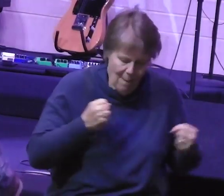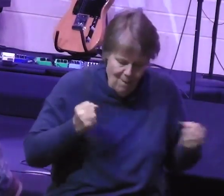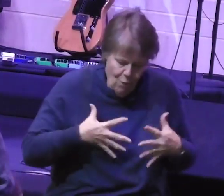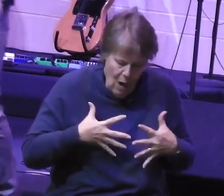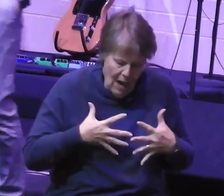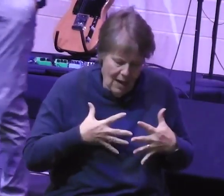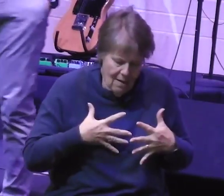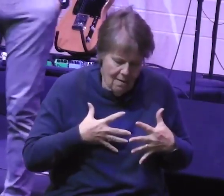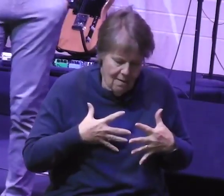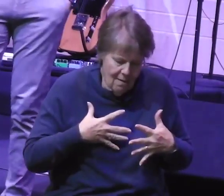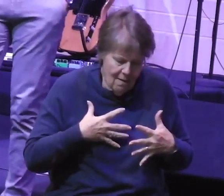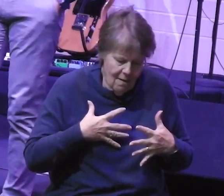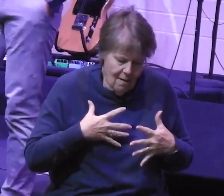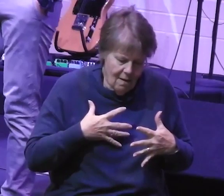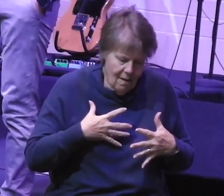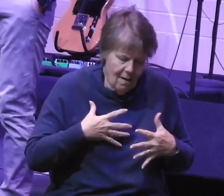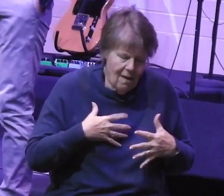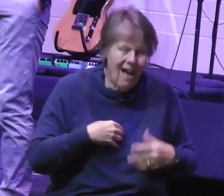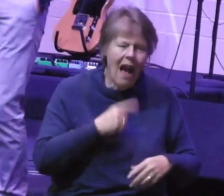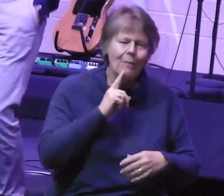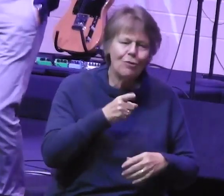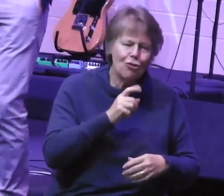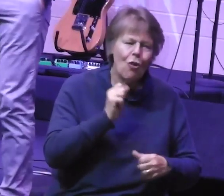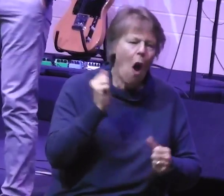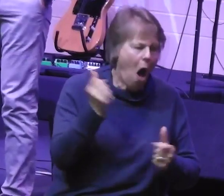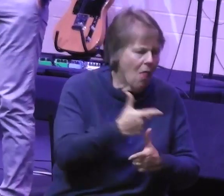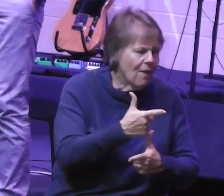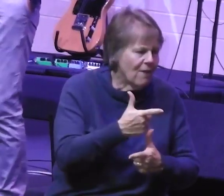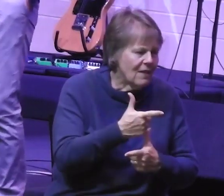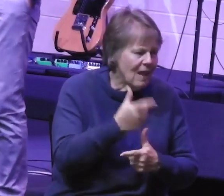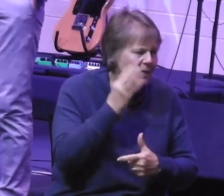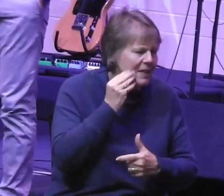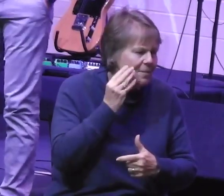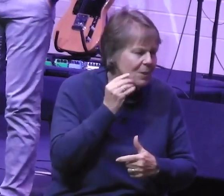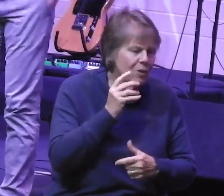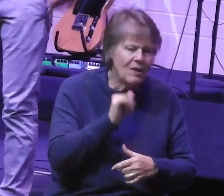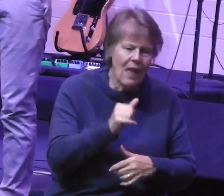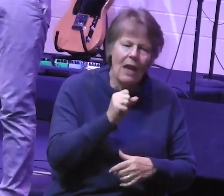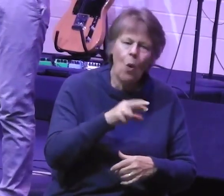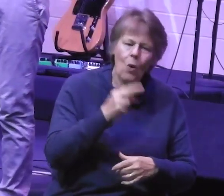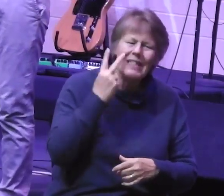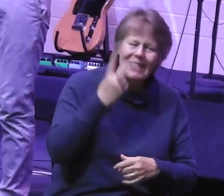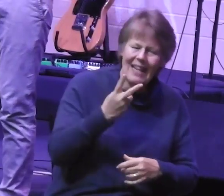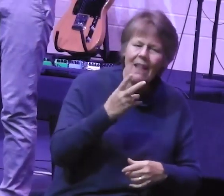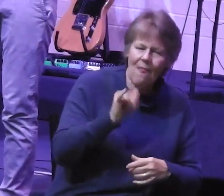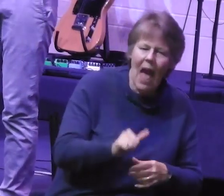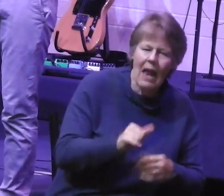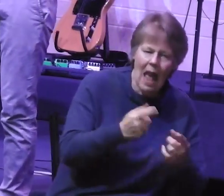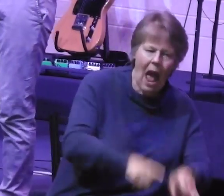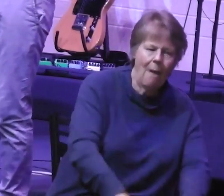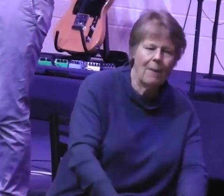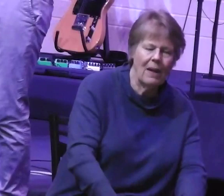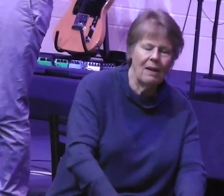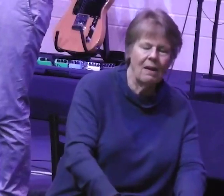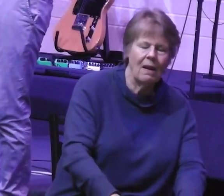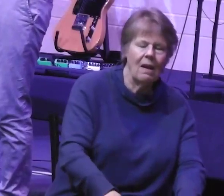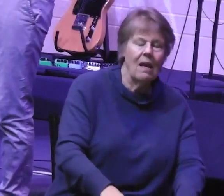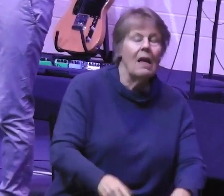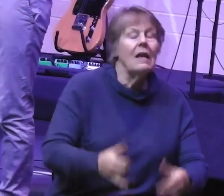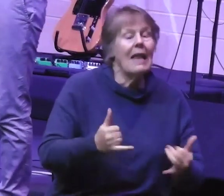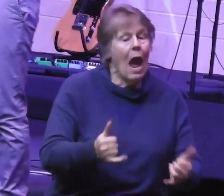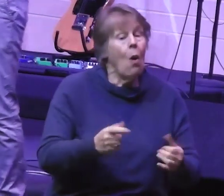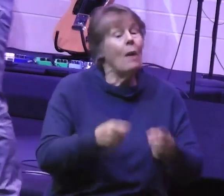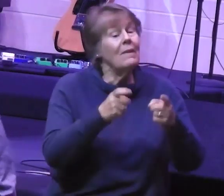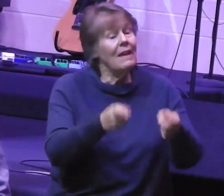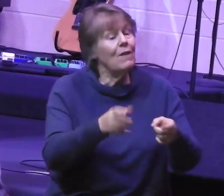you seen that? I'm guessing all of us have seen that somewhere, have suffered that somehow. And I put that as the backdrop because I think that